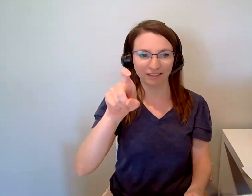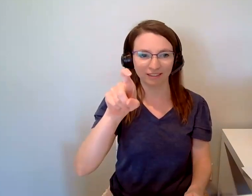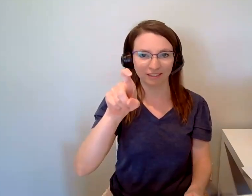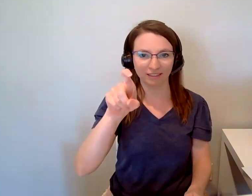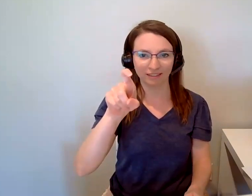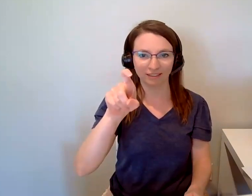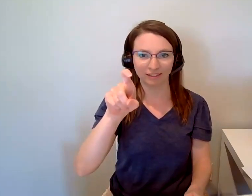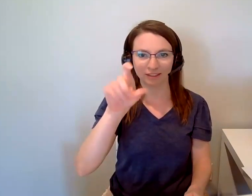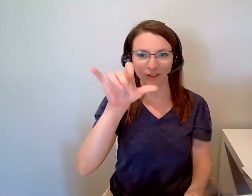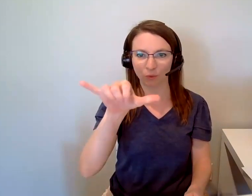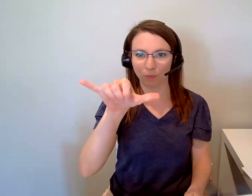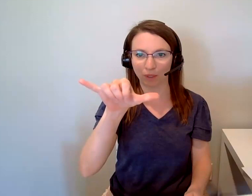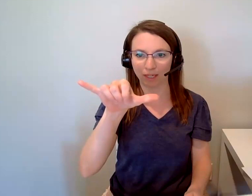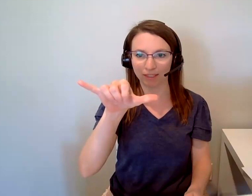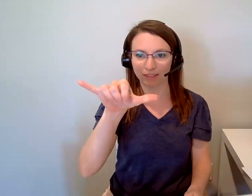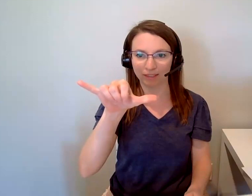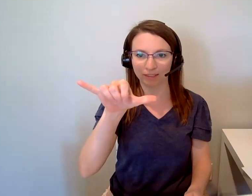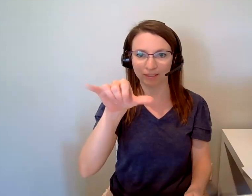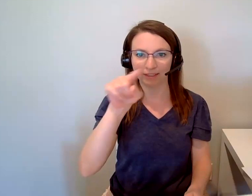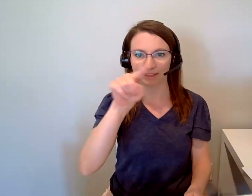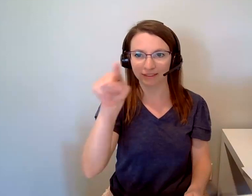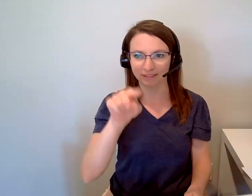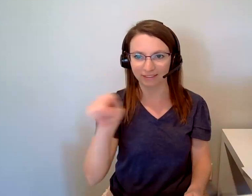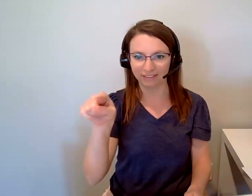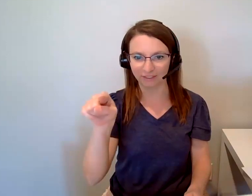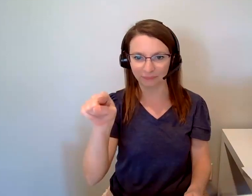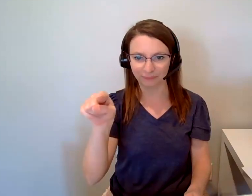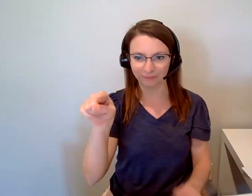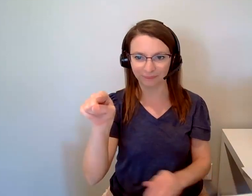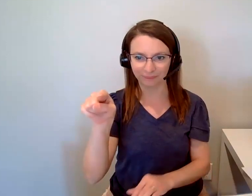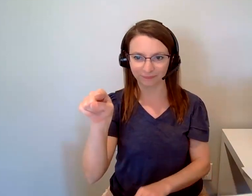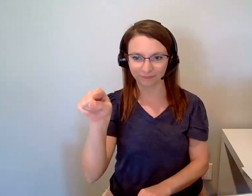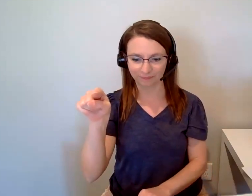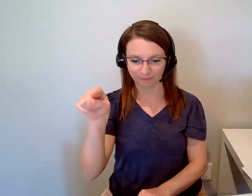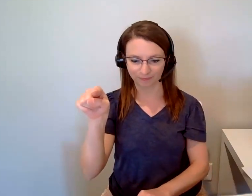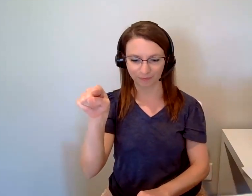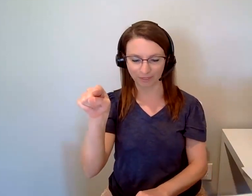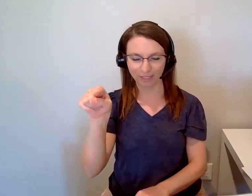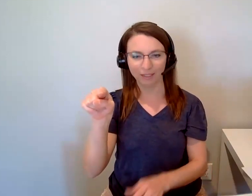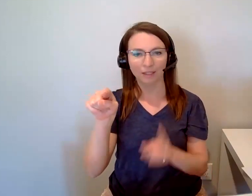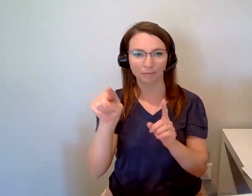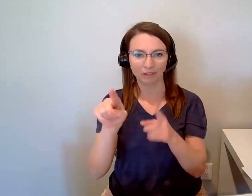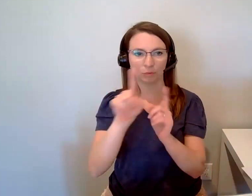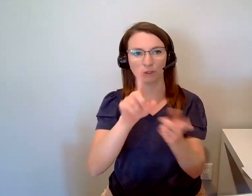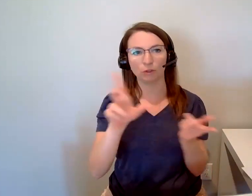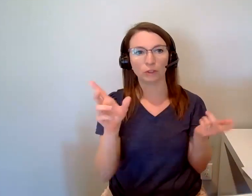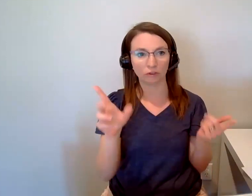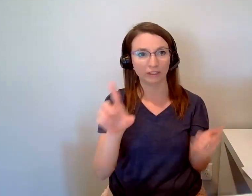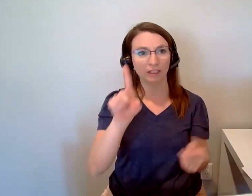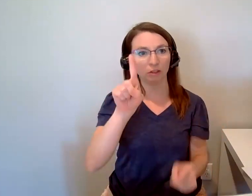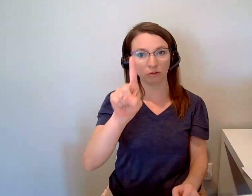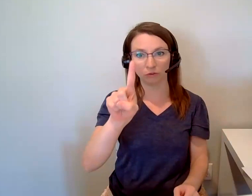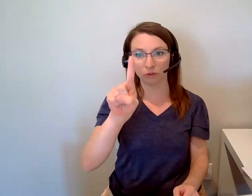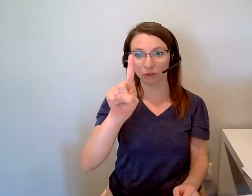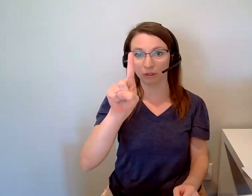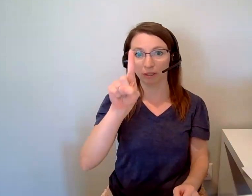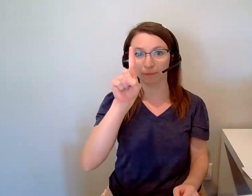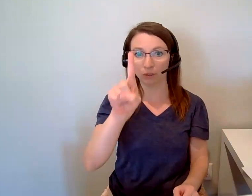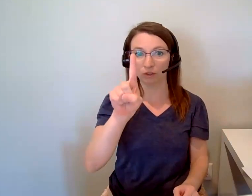X, Y, Z. Okay, make sure when you're doing your Z, you use your pointer